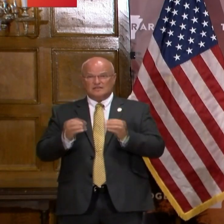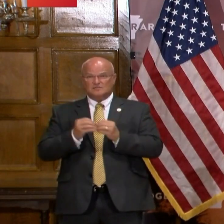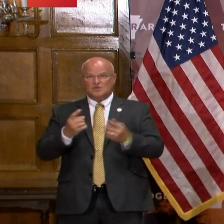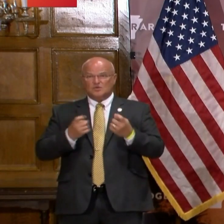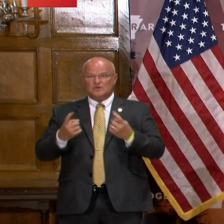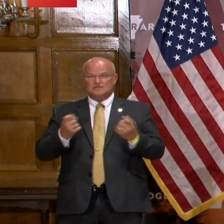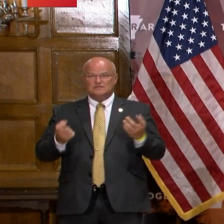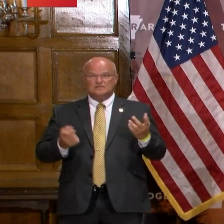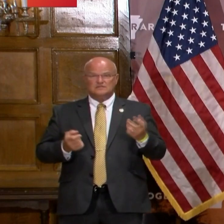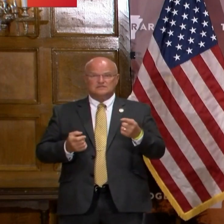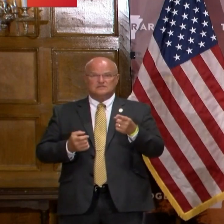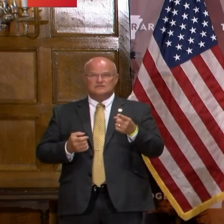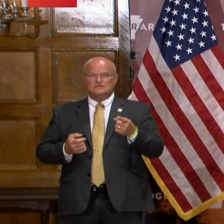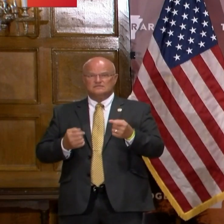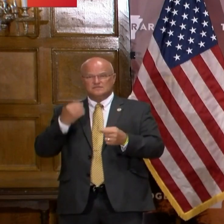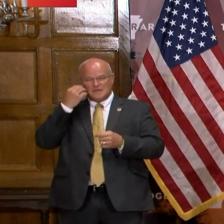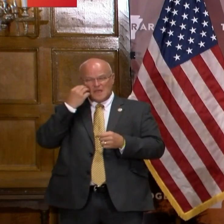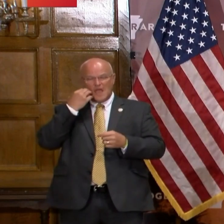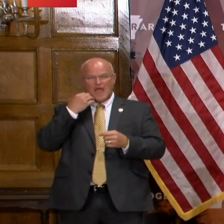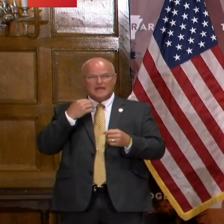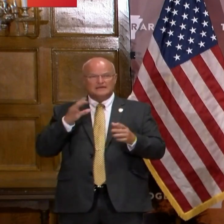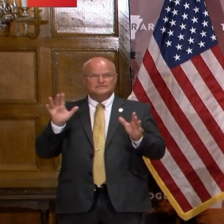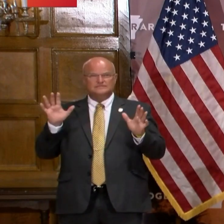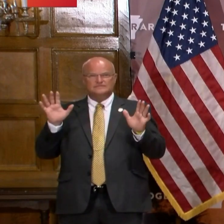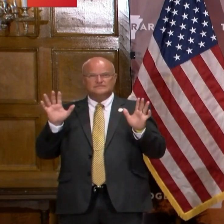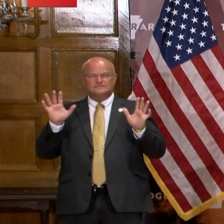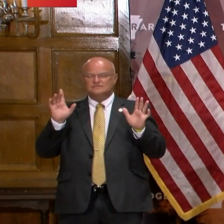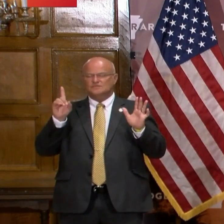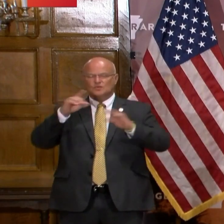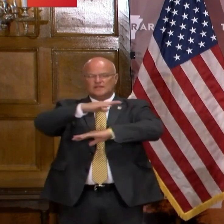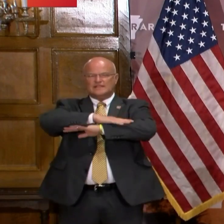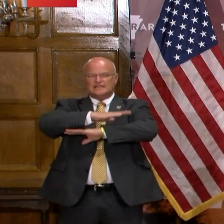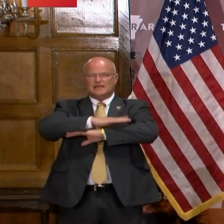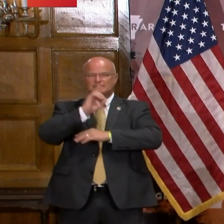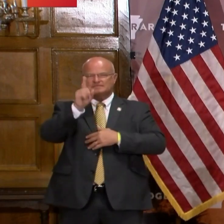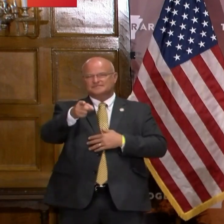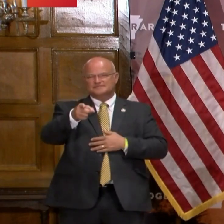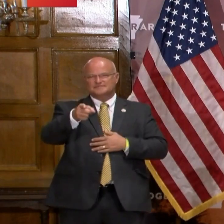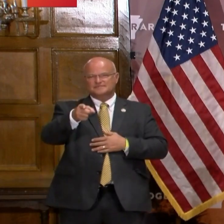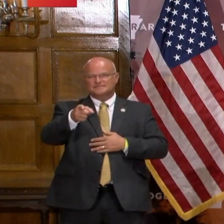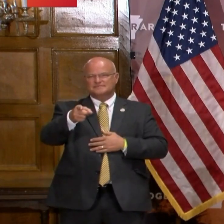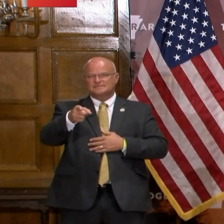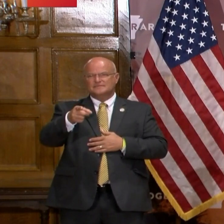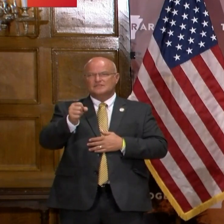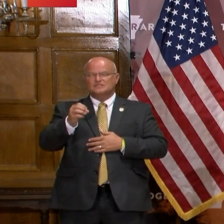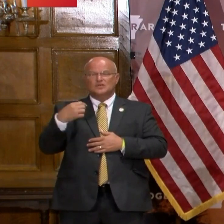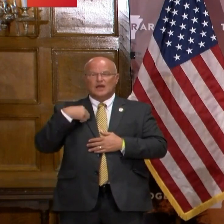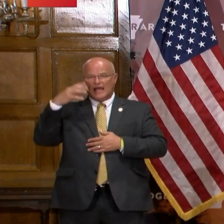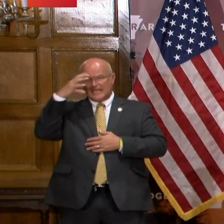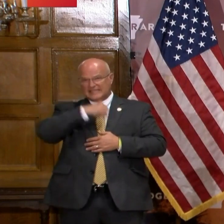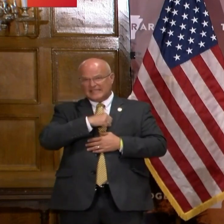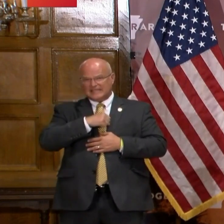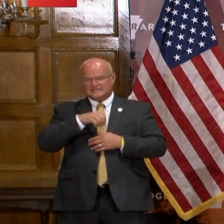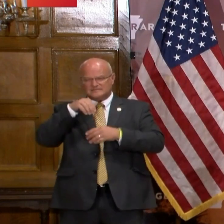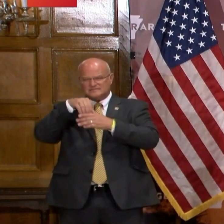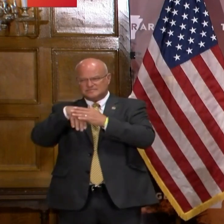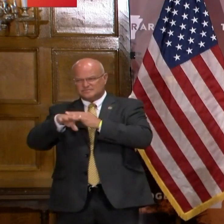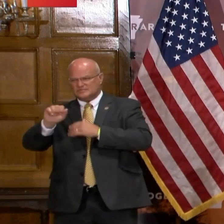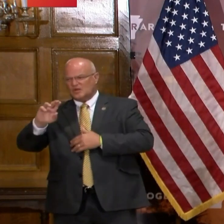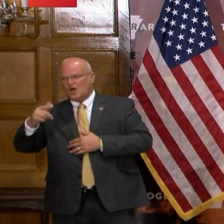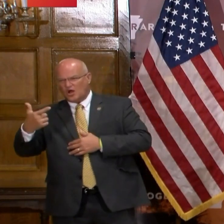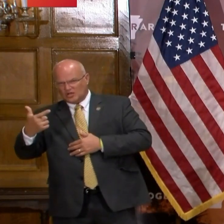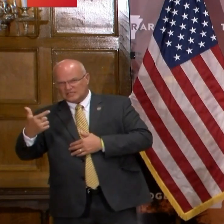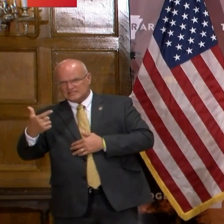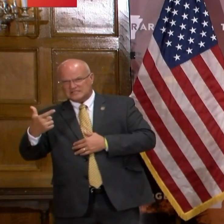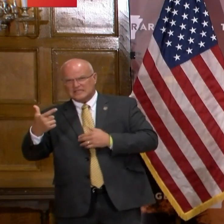Any other questions? Yes, Governor. Well, we got one at the table, please, Jay. So I guess we're getting into August now, and